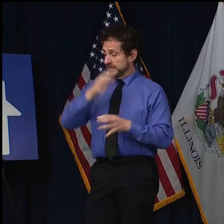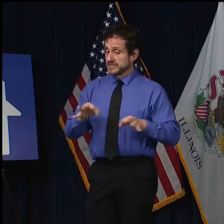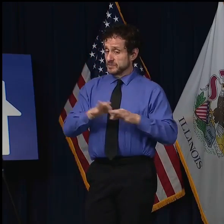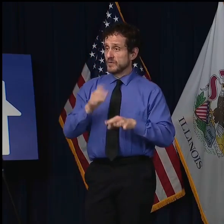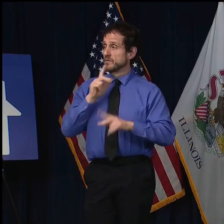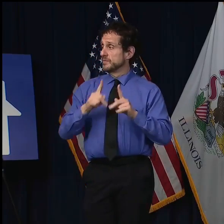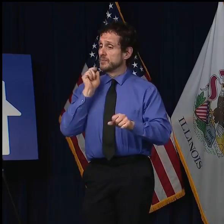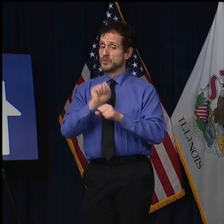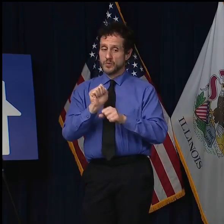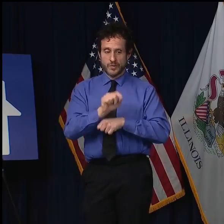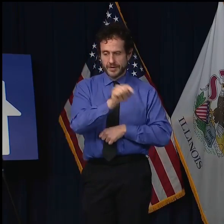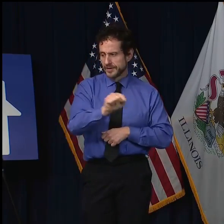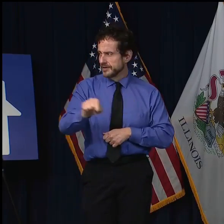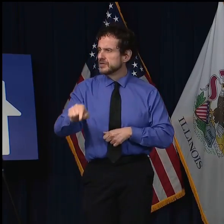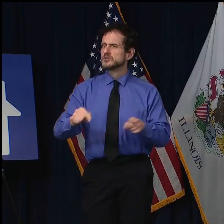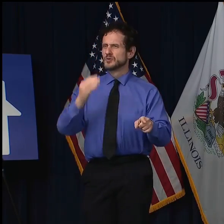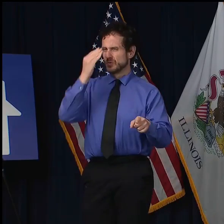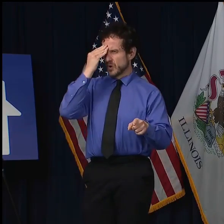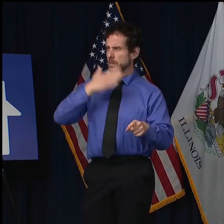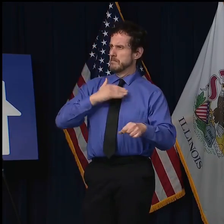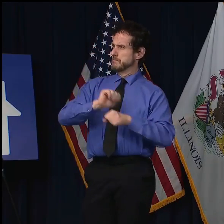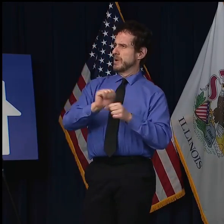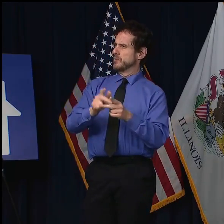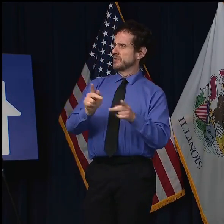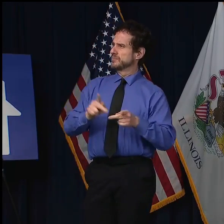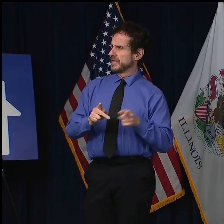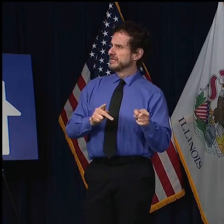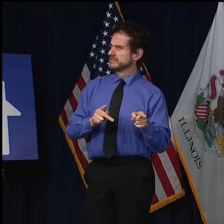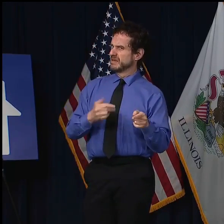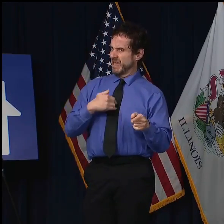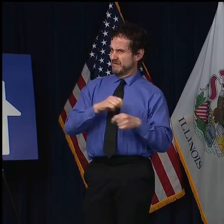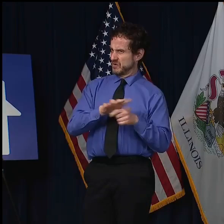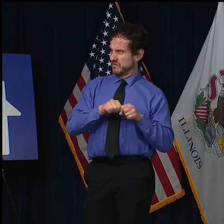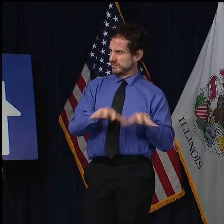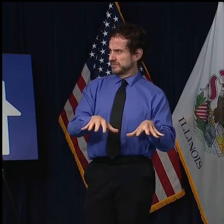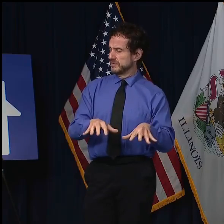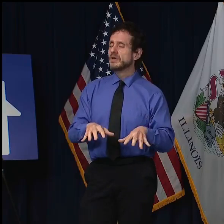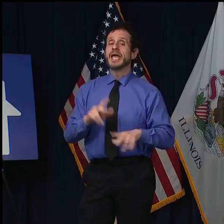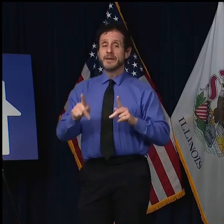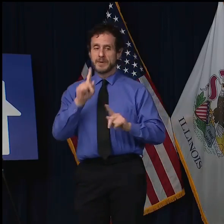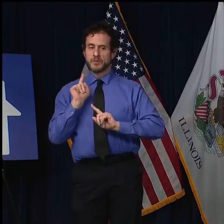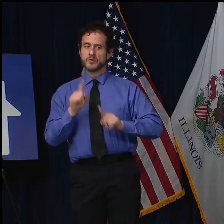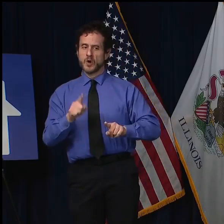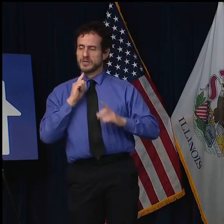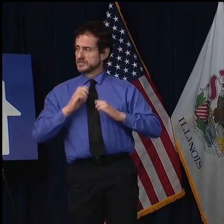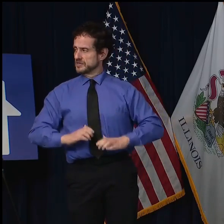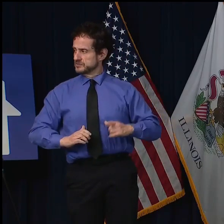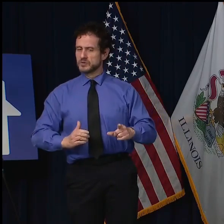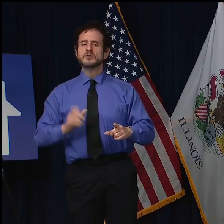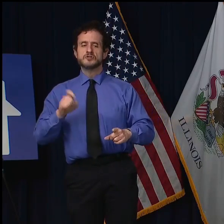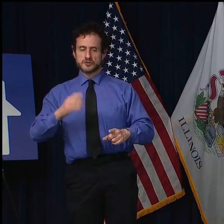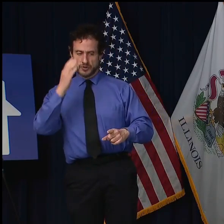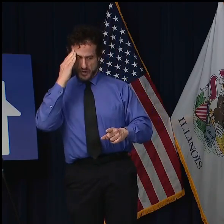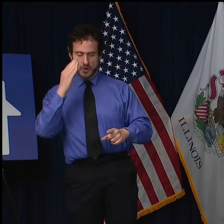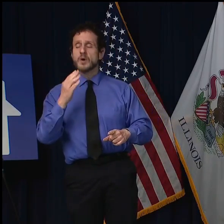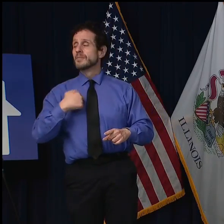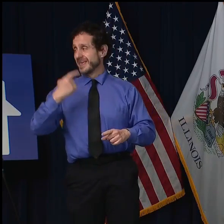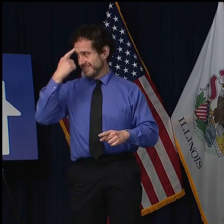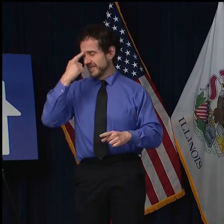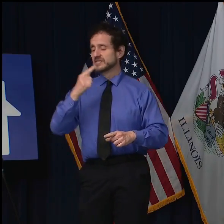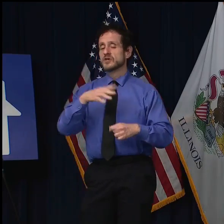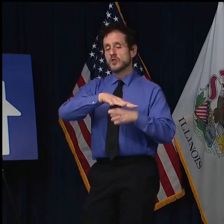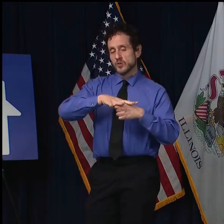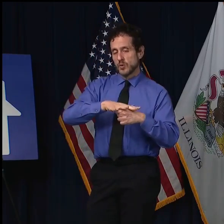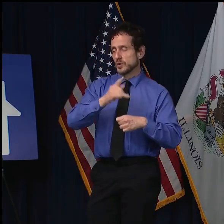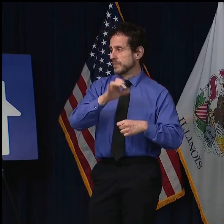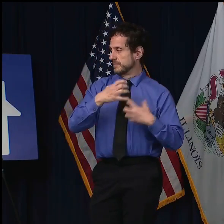at those locations and people who patronize those locations to know if there's been an outbreak. So I think it's a responsibility of the local public